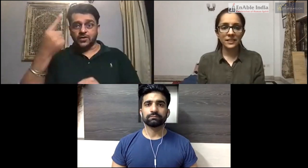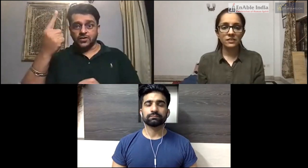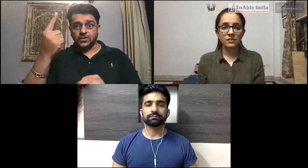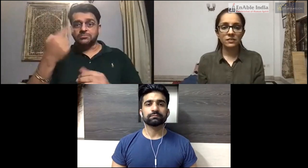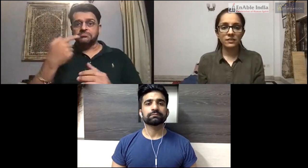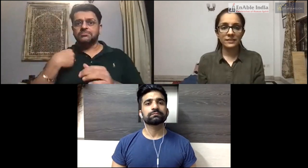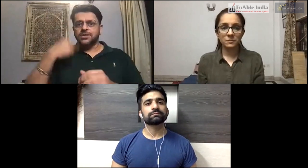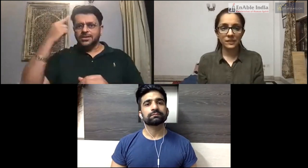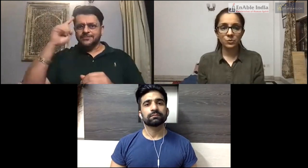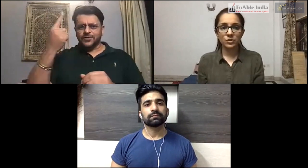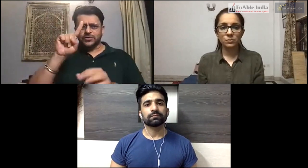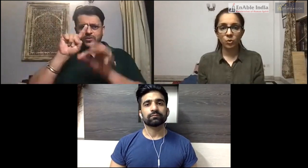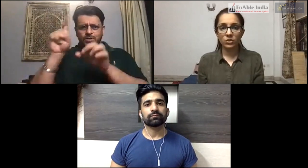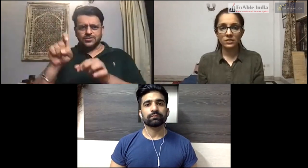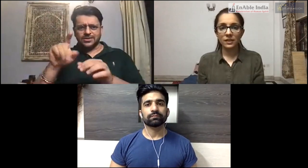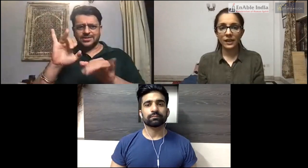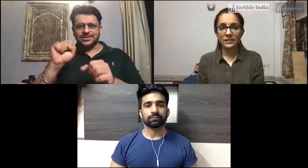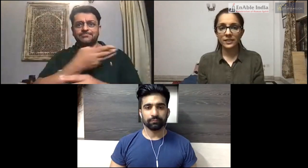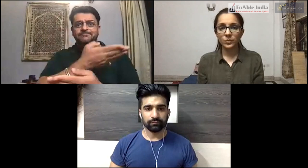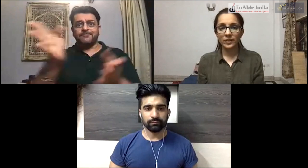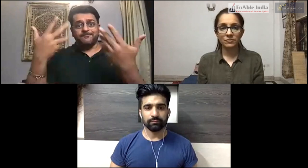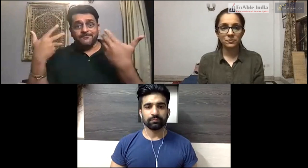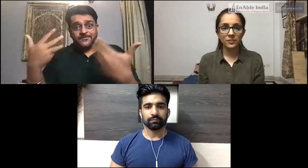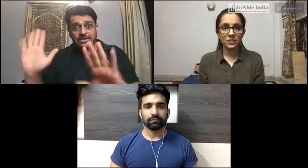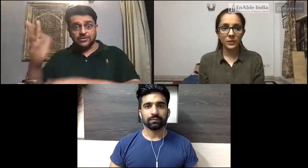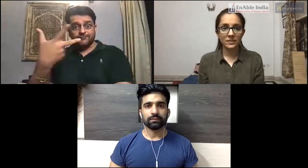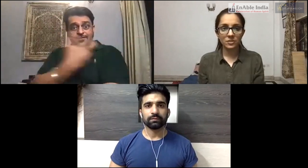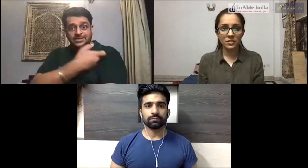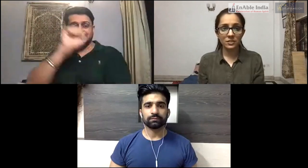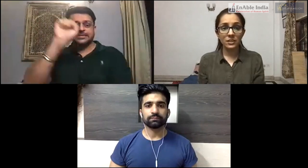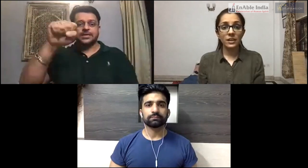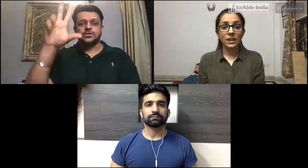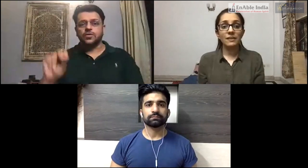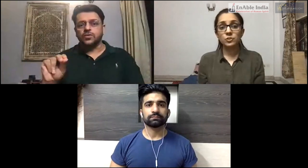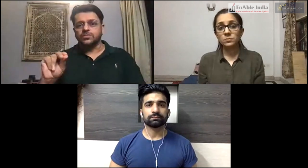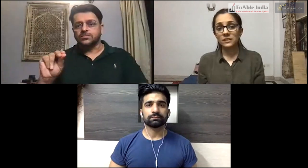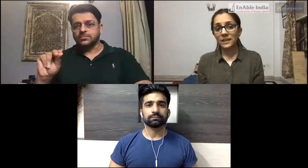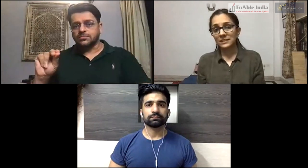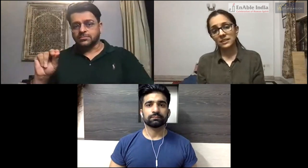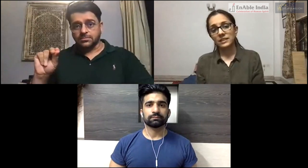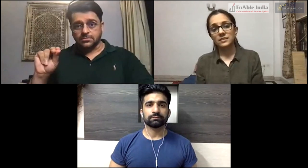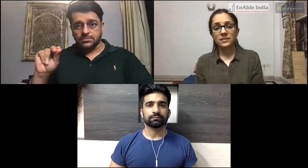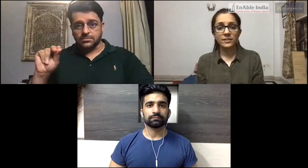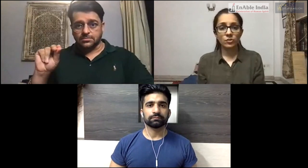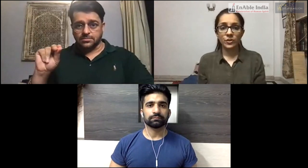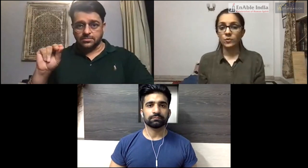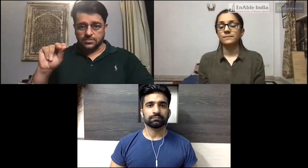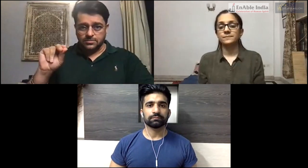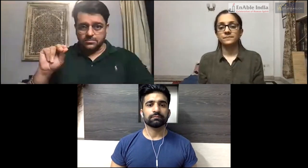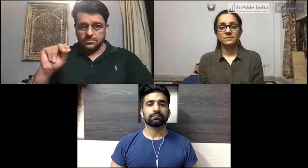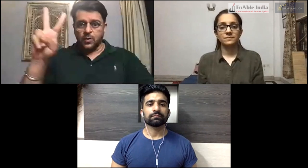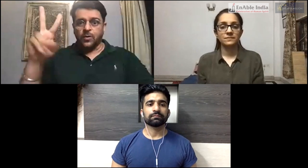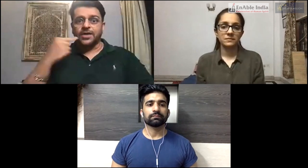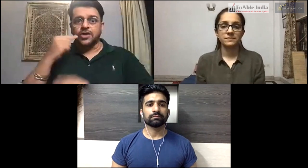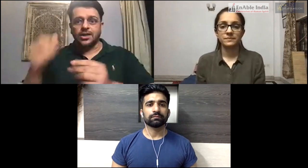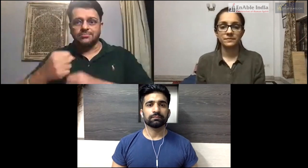Firstly, let's begin with the poll. I think we have the first question. Have you been vaccinated, yes or no?